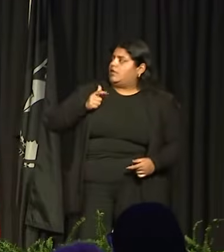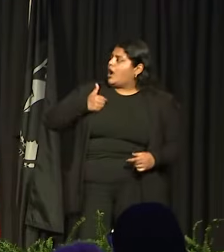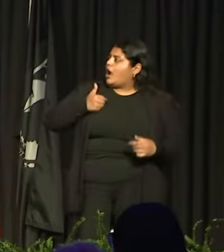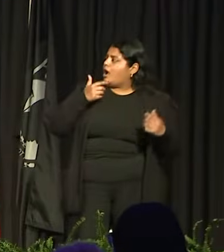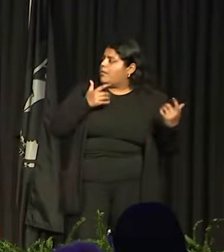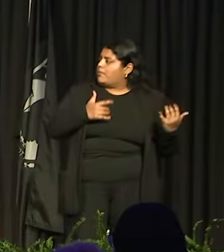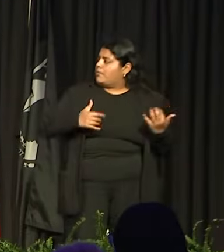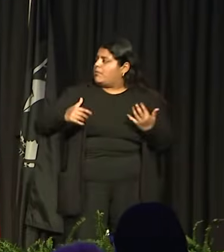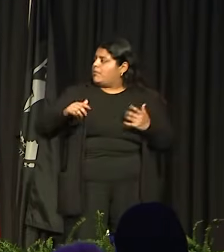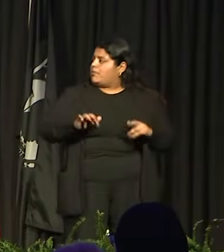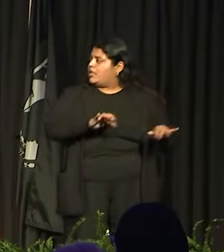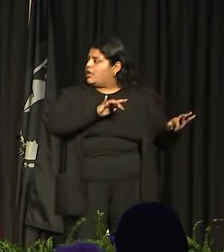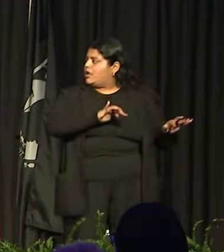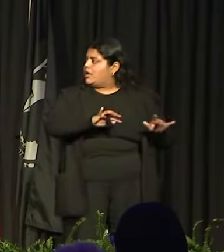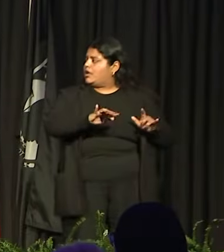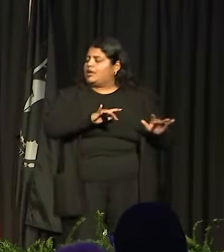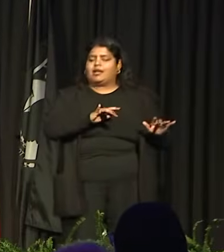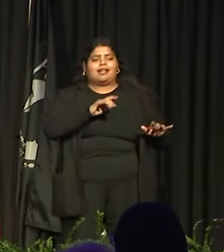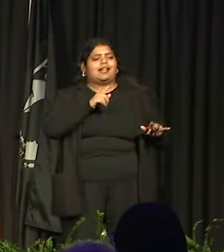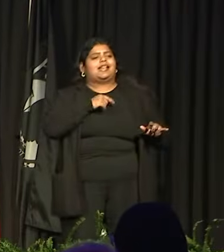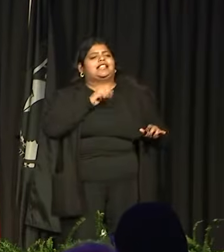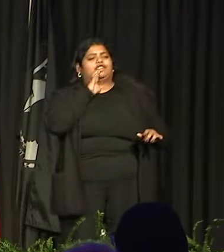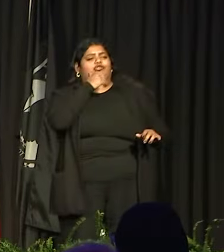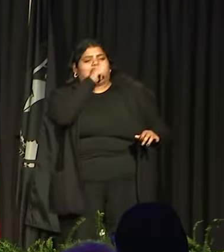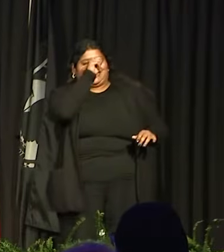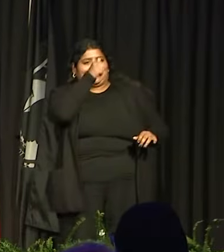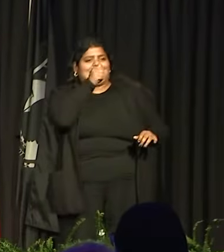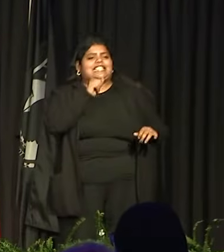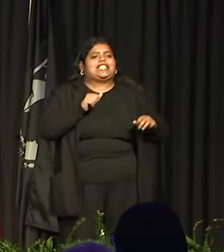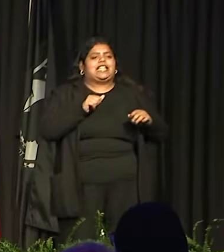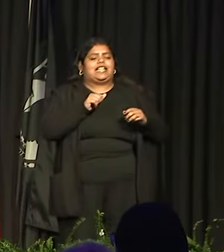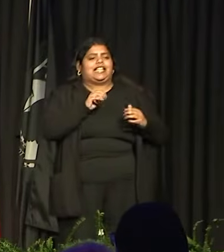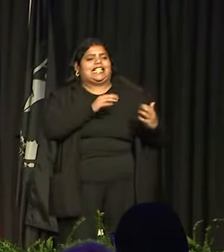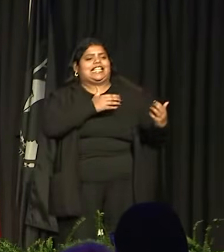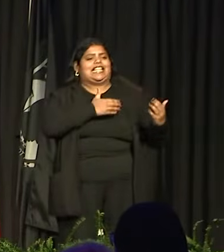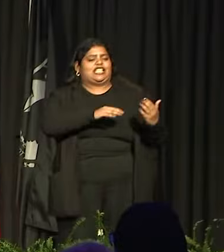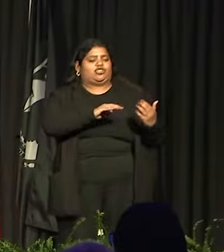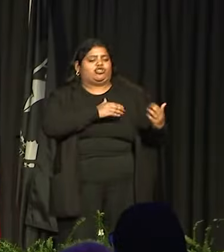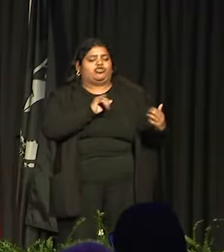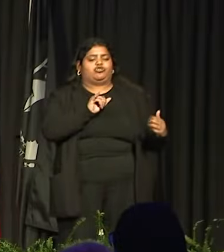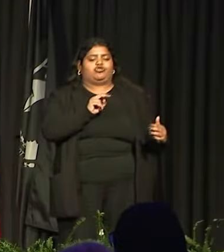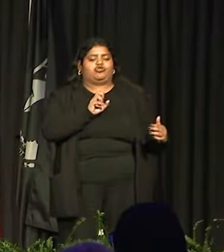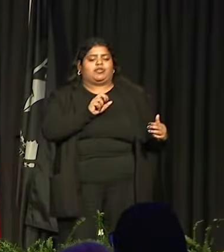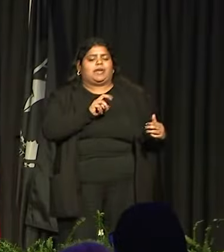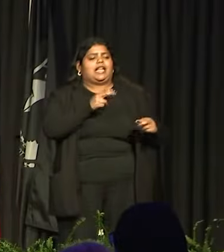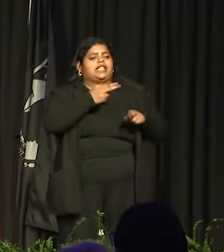this rather peculiar Indian instrument called a harmonium.